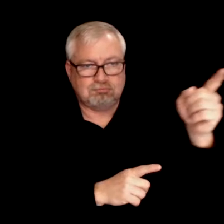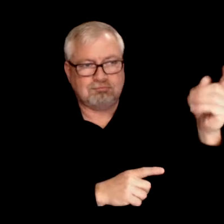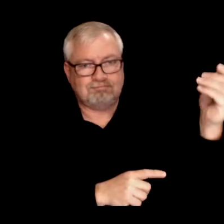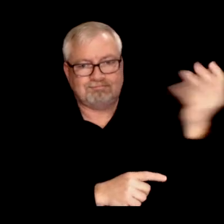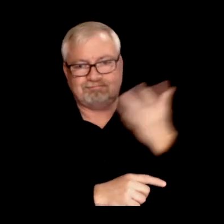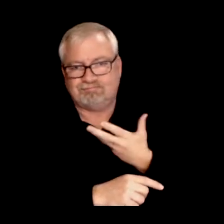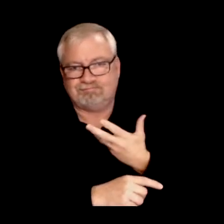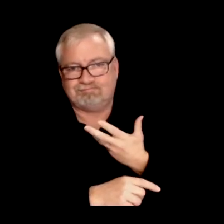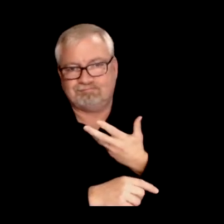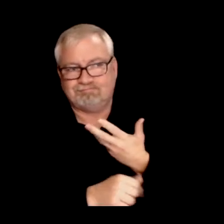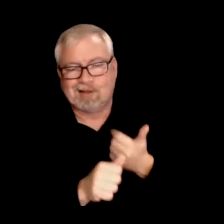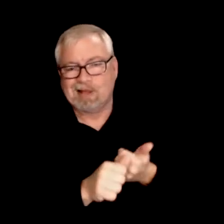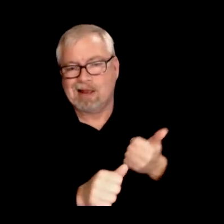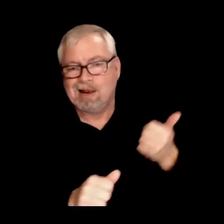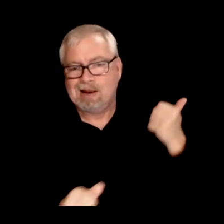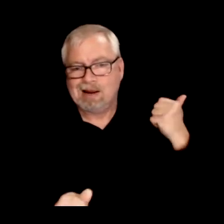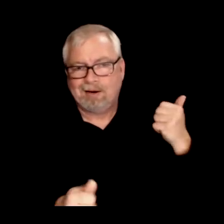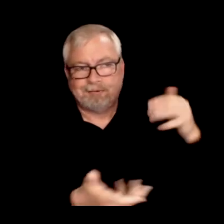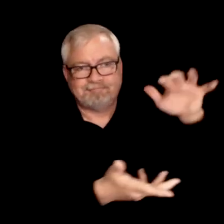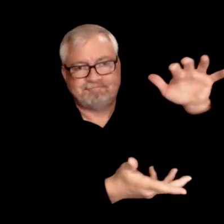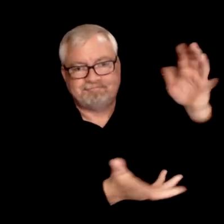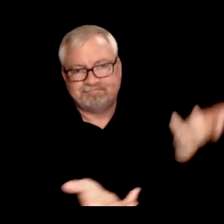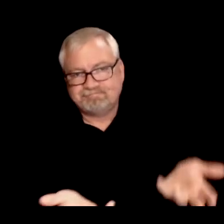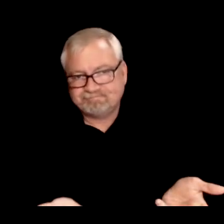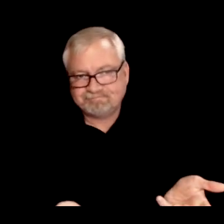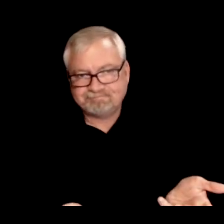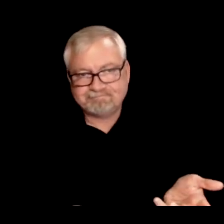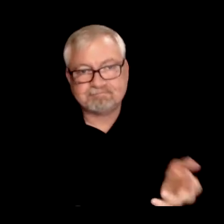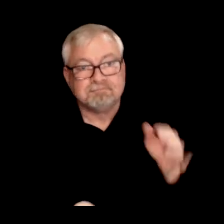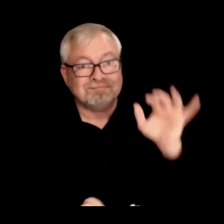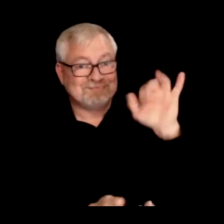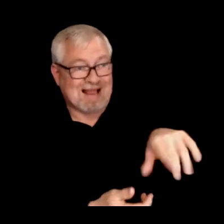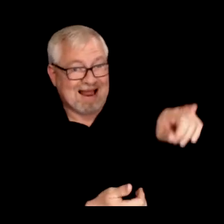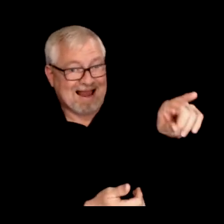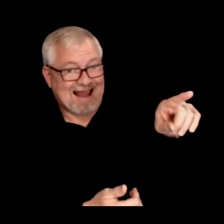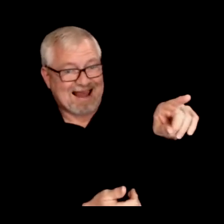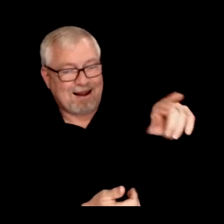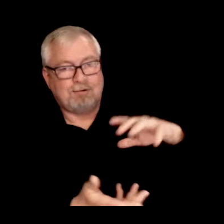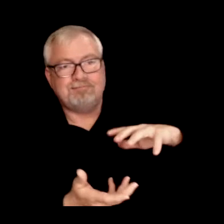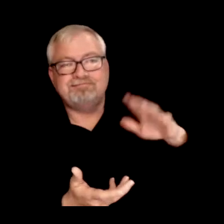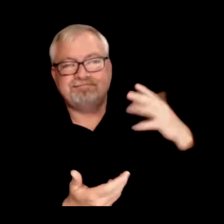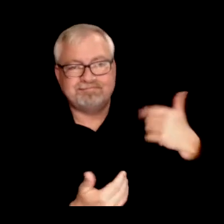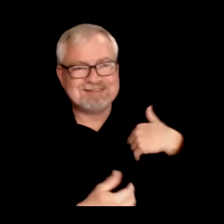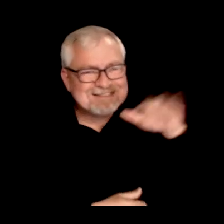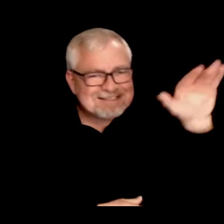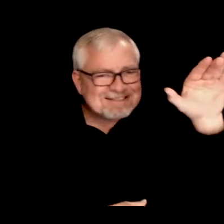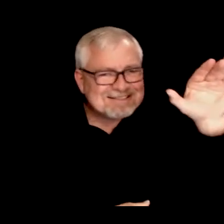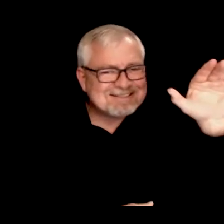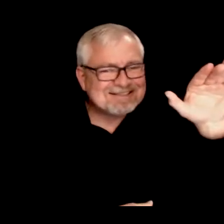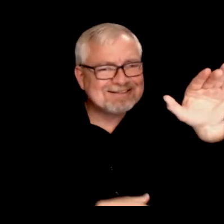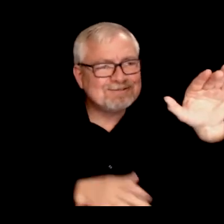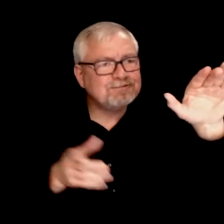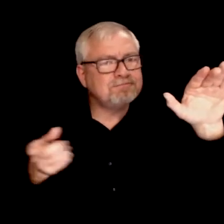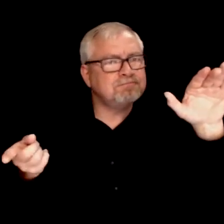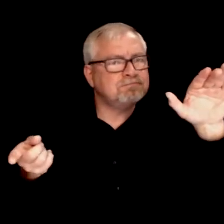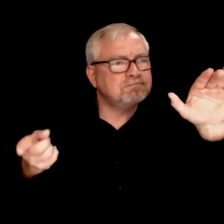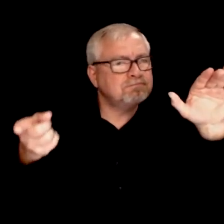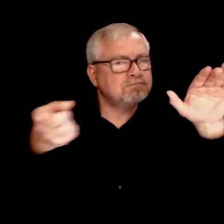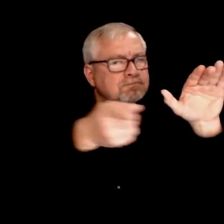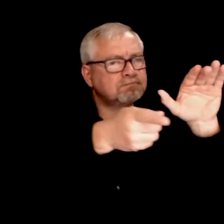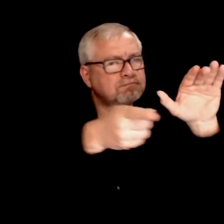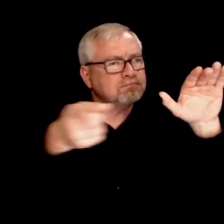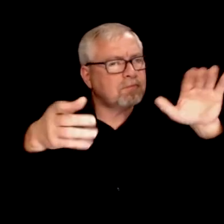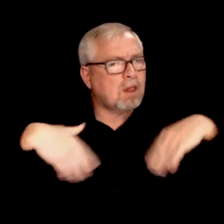so because of that, you know, we were reaching out to the providers that we knew that hadn't received vaccine. And here in